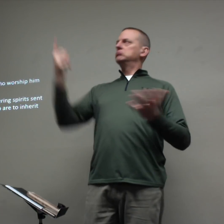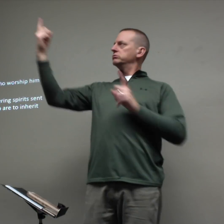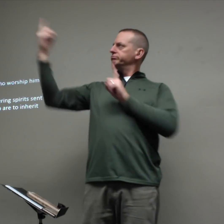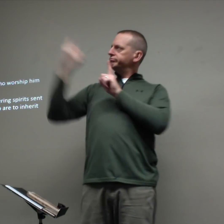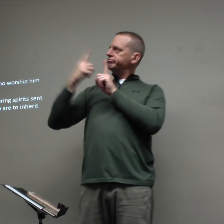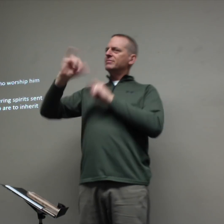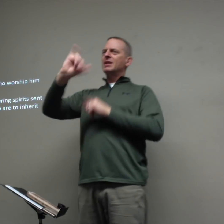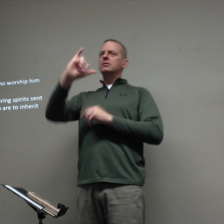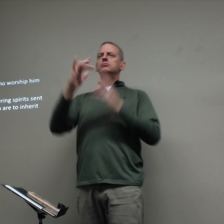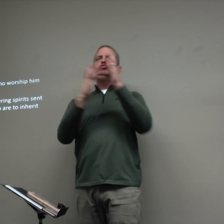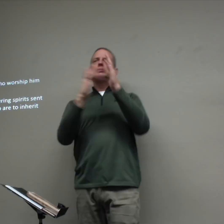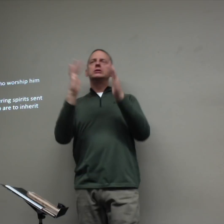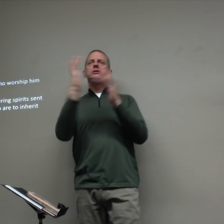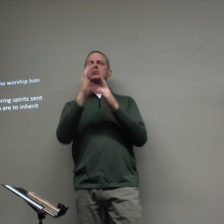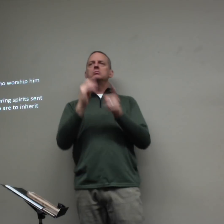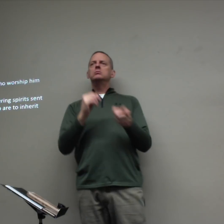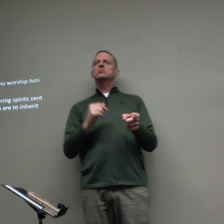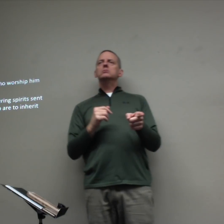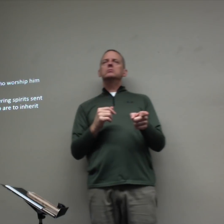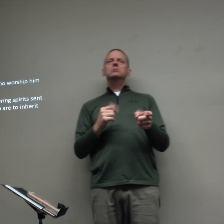anybody. Like Jesus,